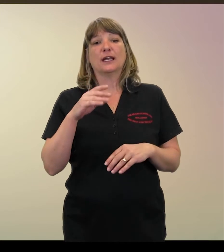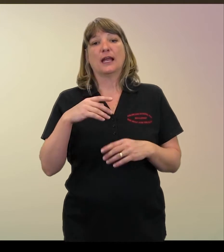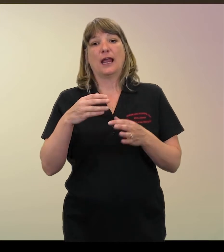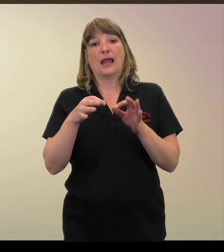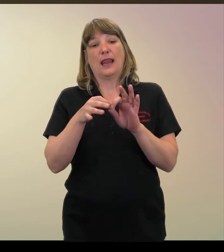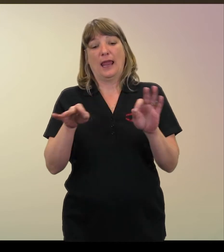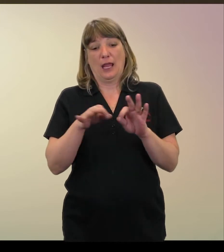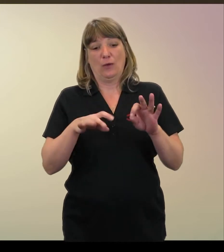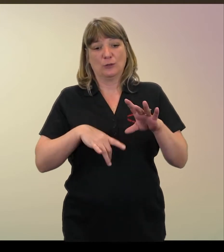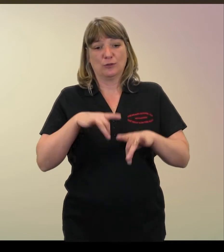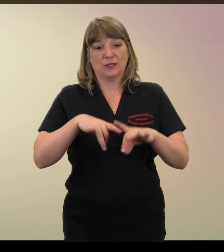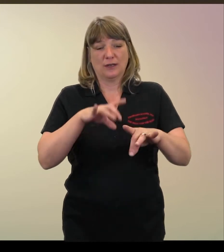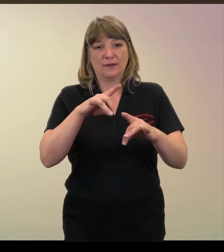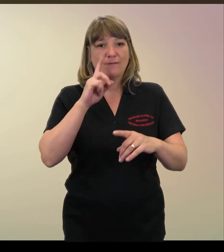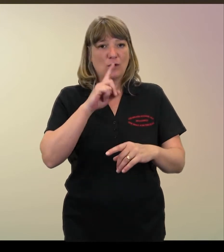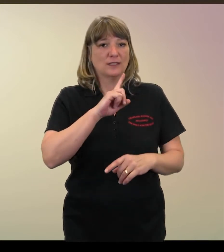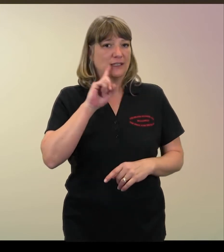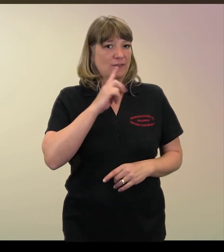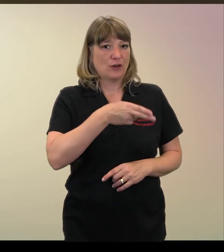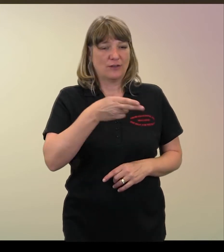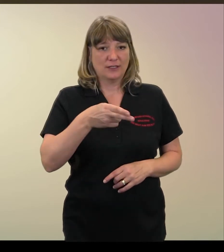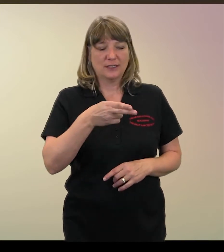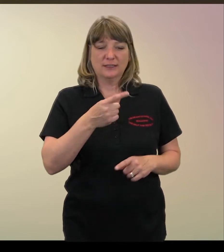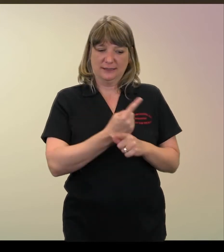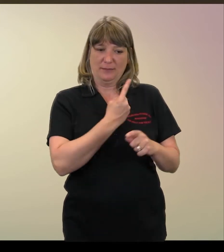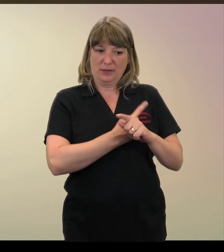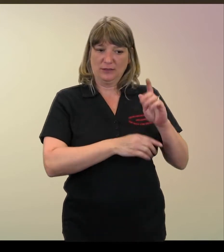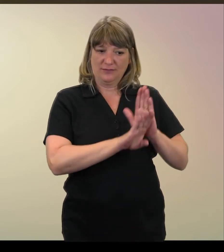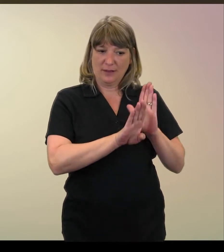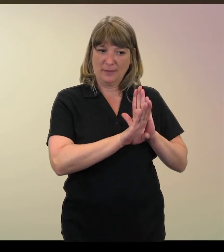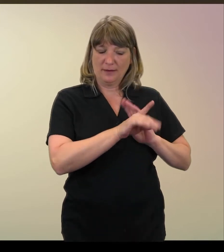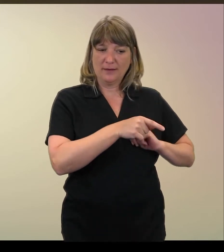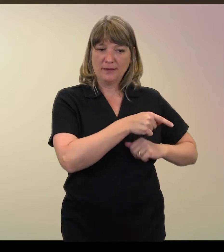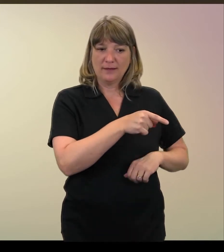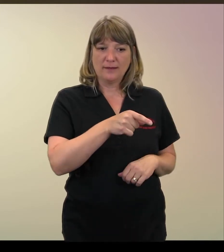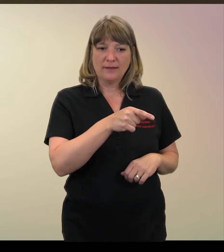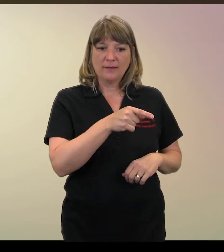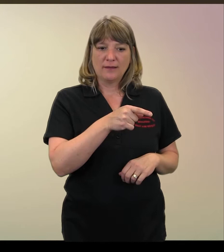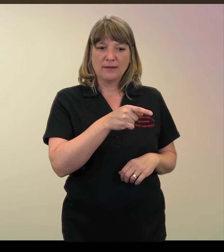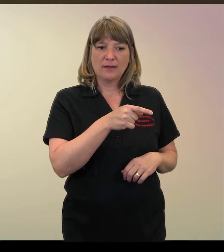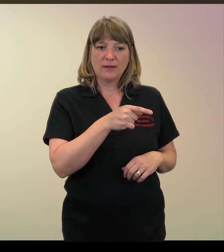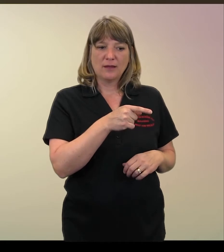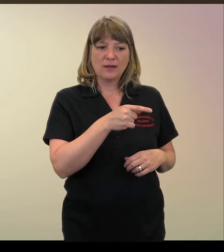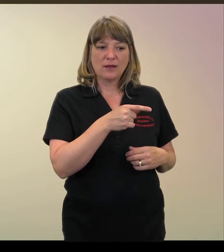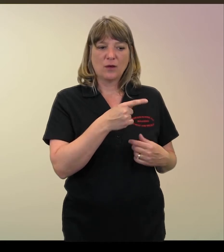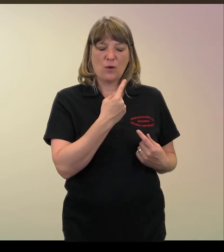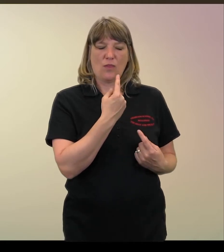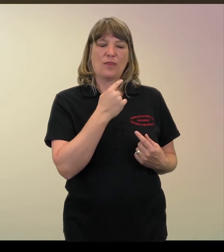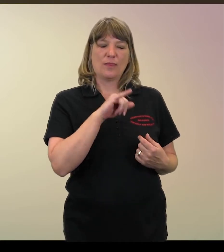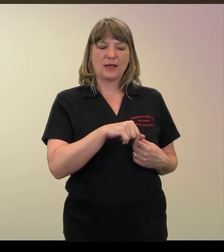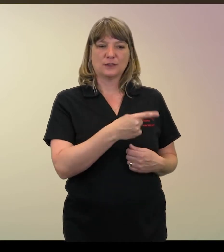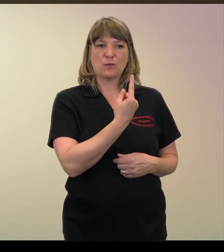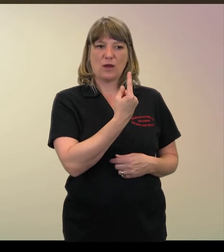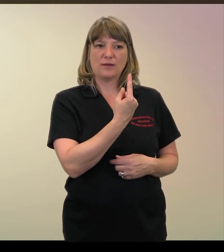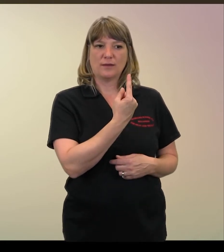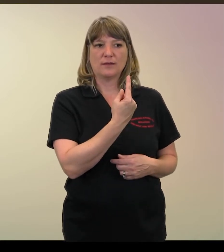the language progression in children who are deaf and hard of hearing who are typically developing is